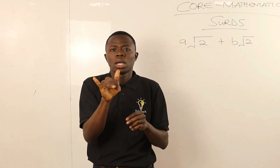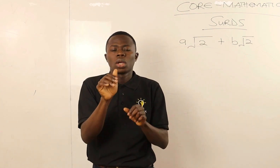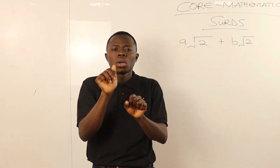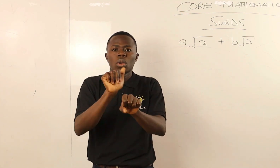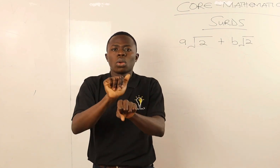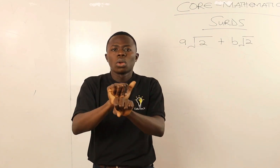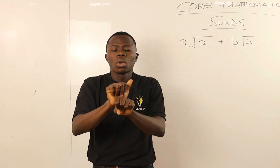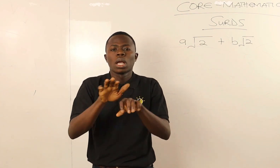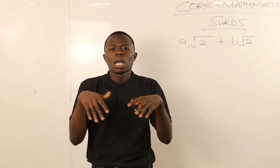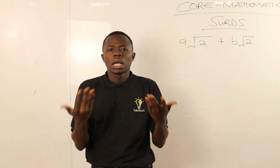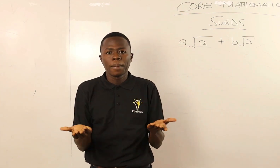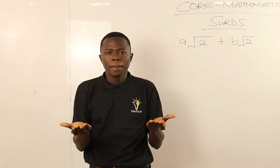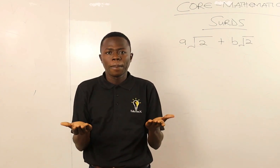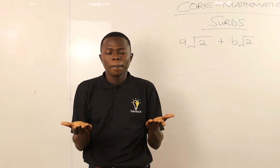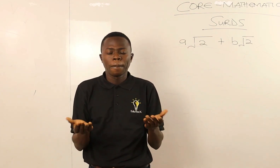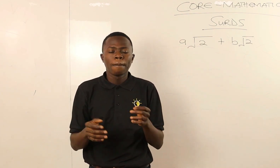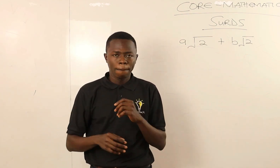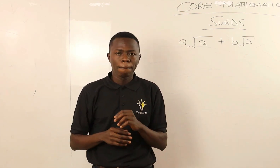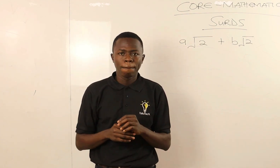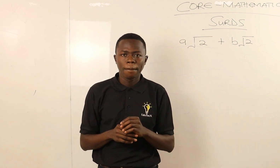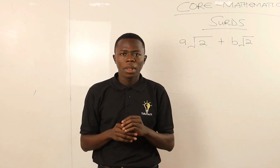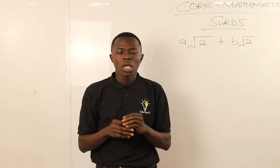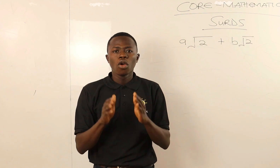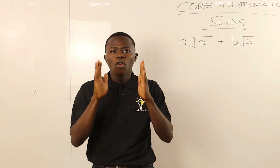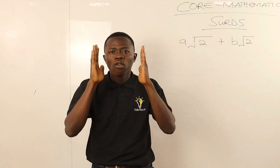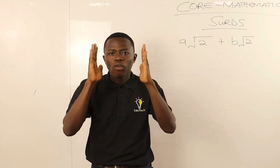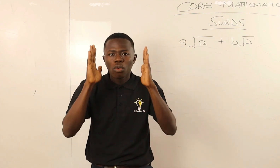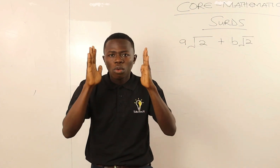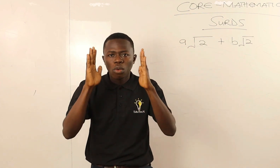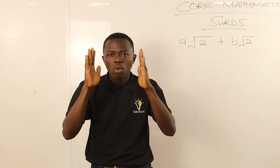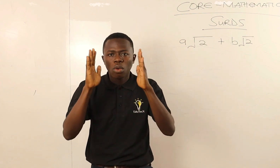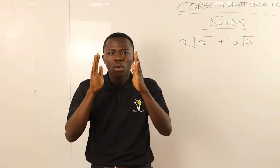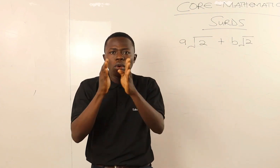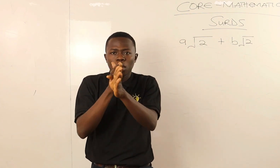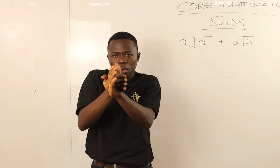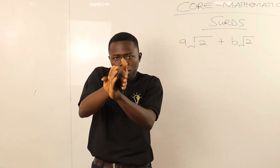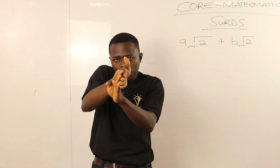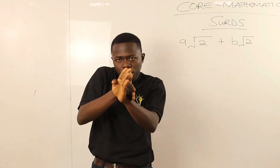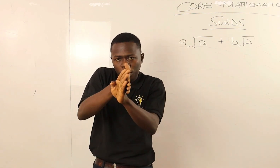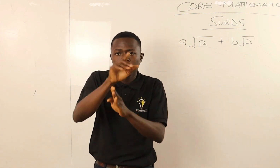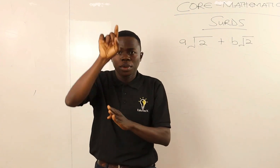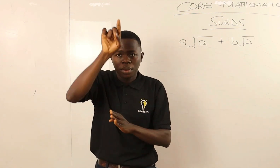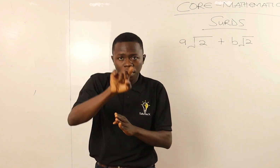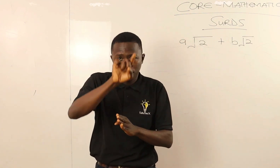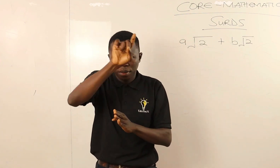root sign are the same, so we can add them, right? But how is it done? Your focus